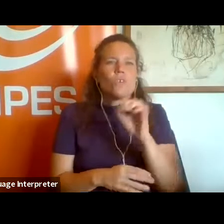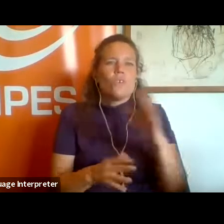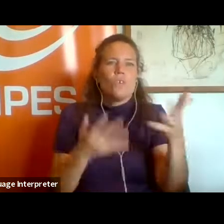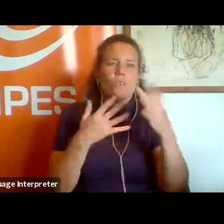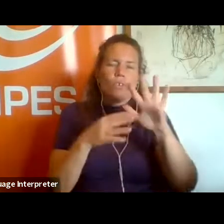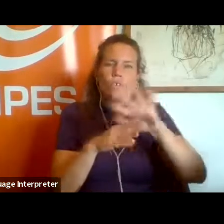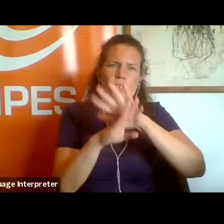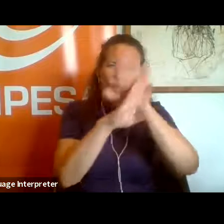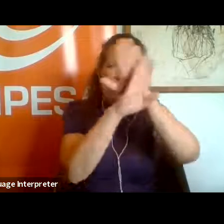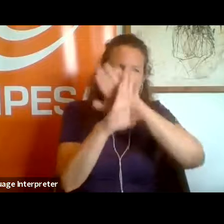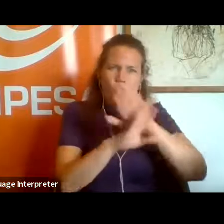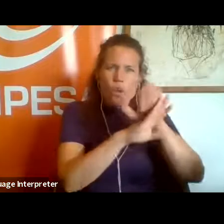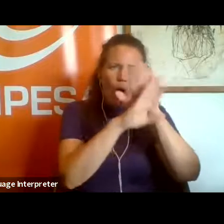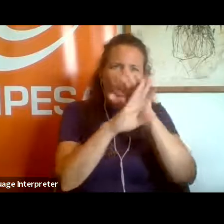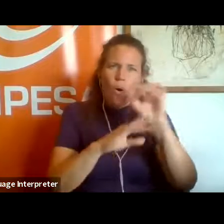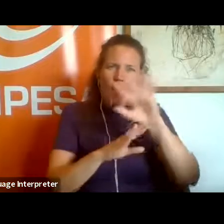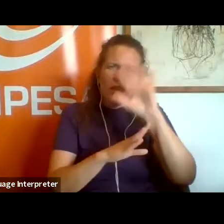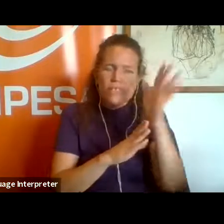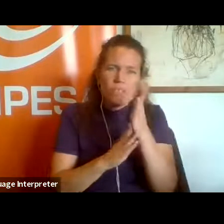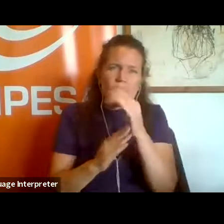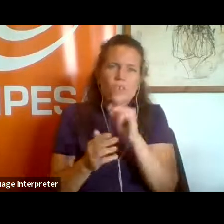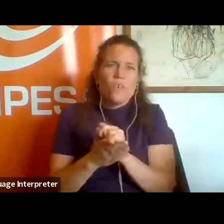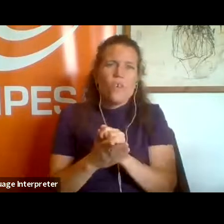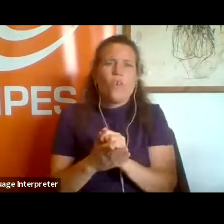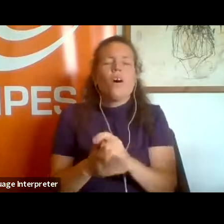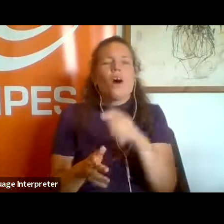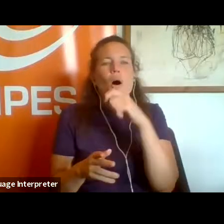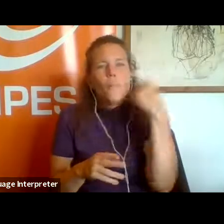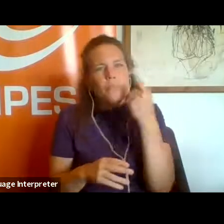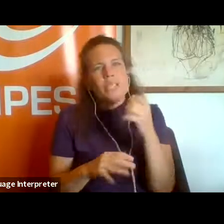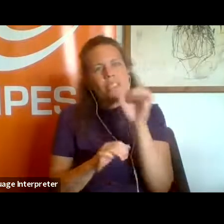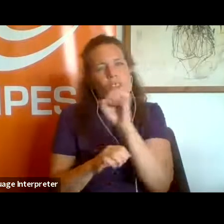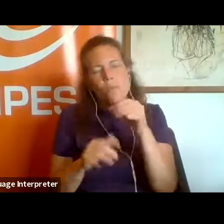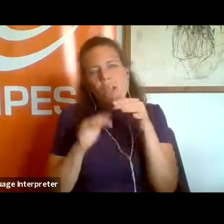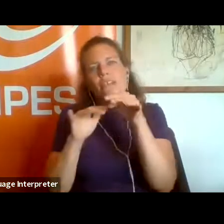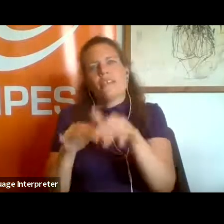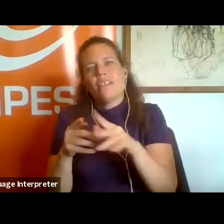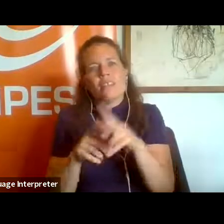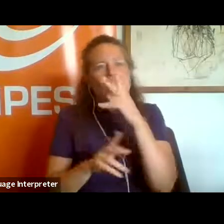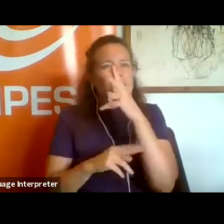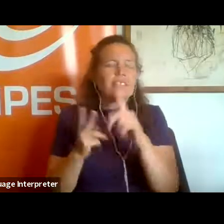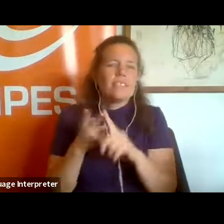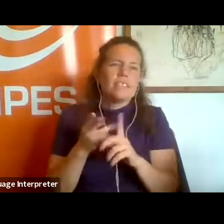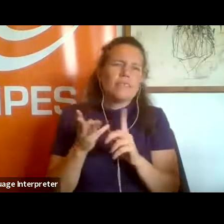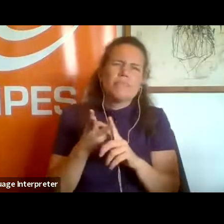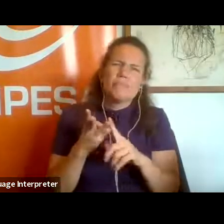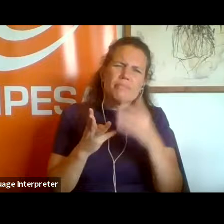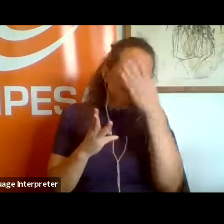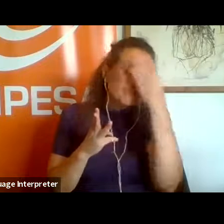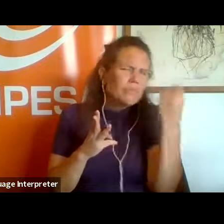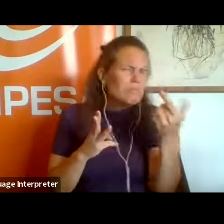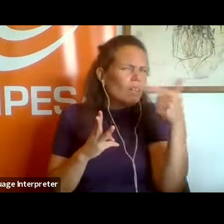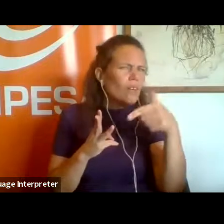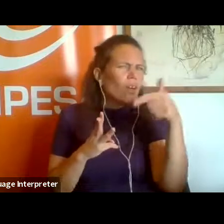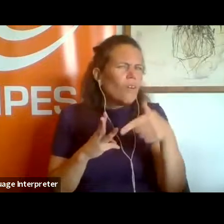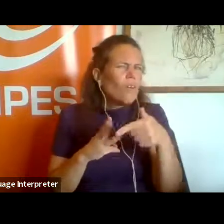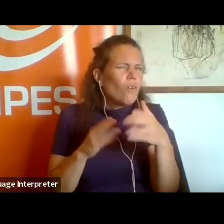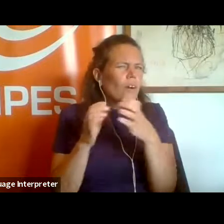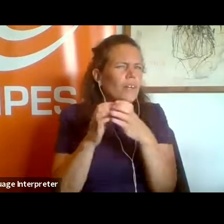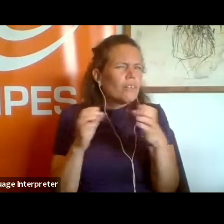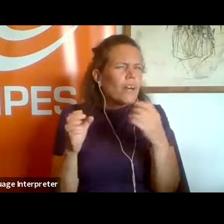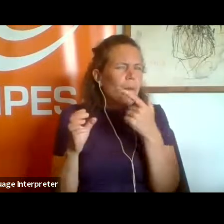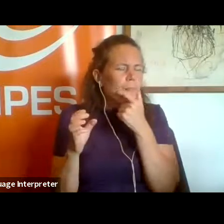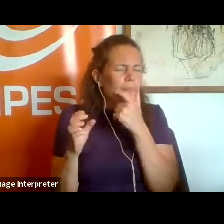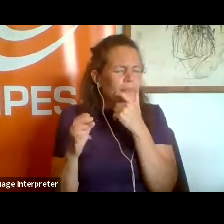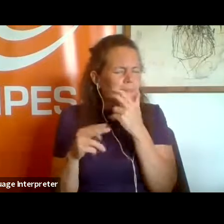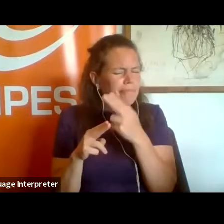We've saw attack on JBS, which is a meat supplier. We saw an attack on, I forget the oil company's name, but it was in